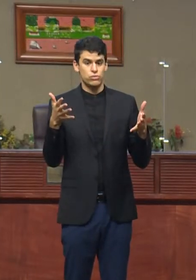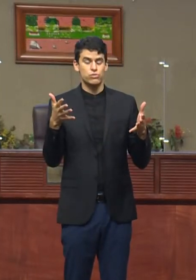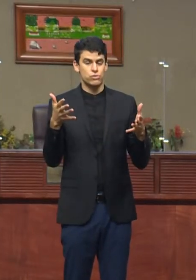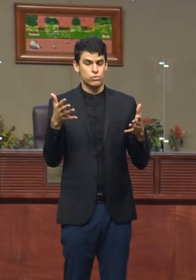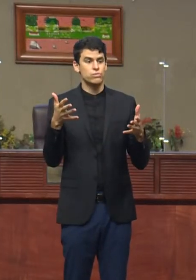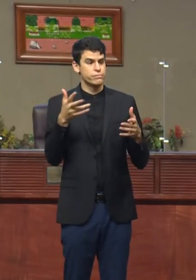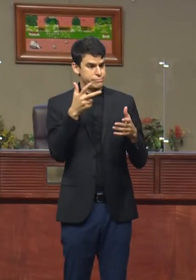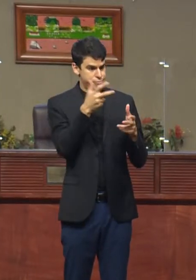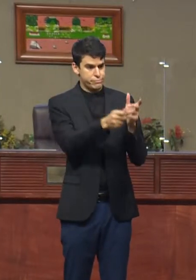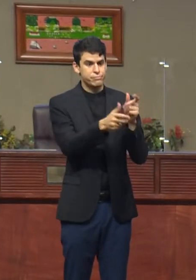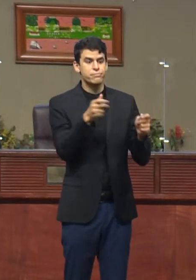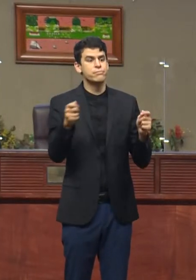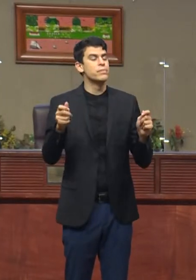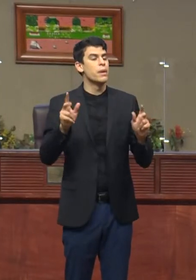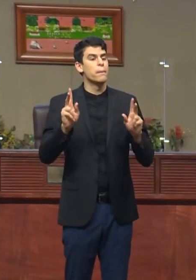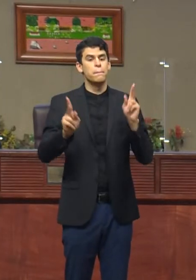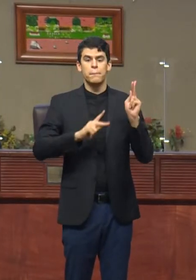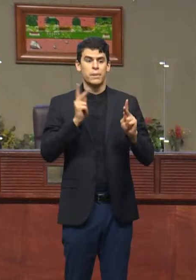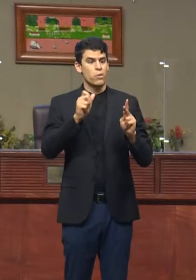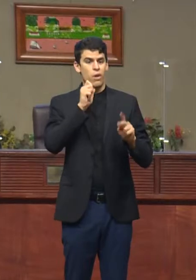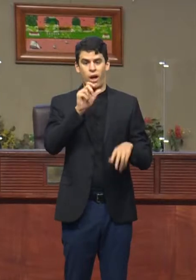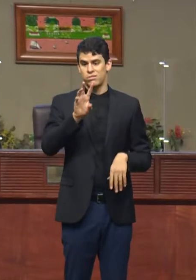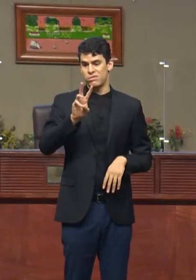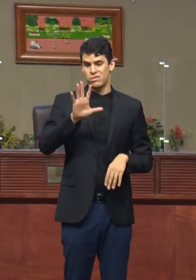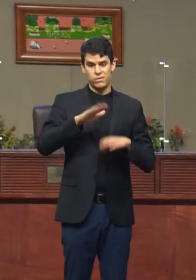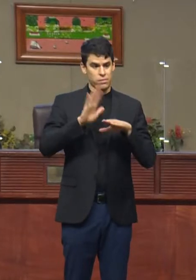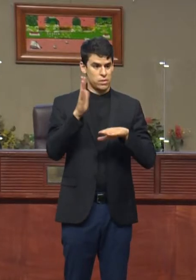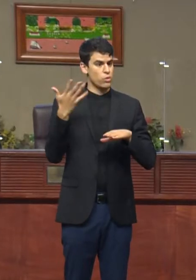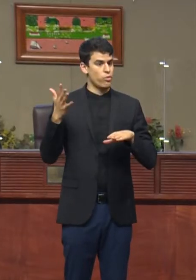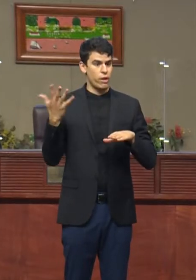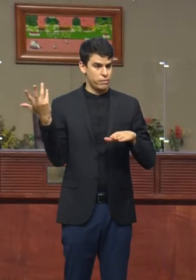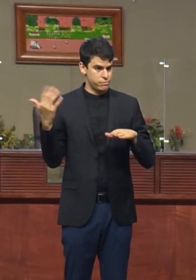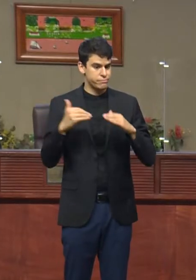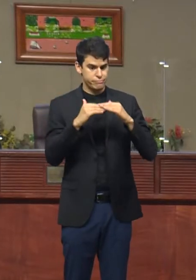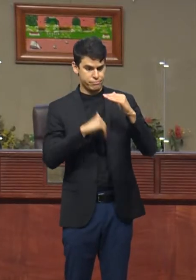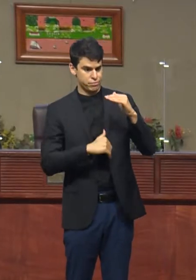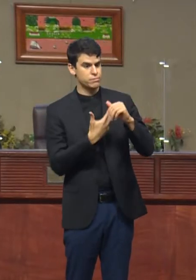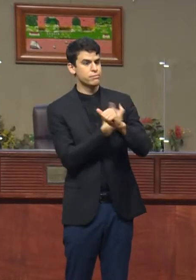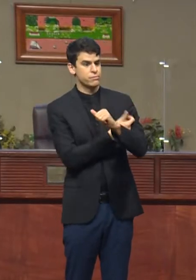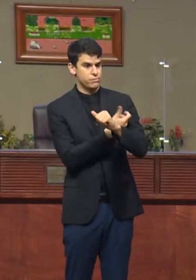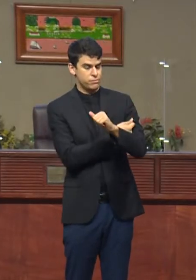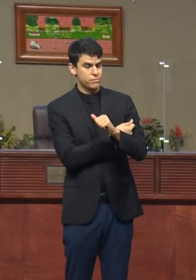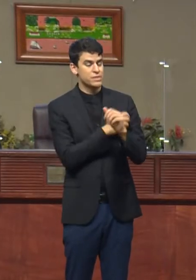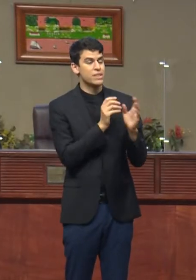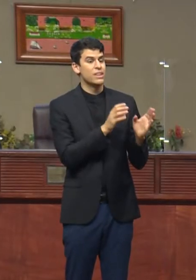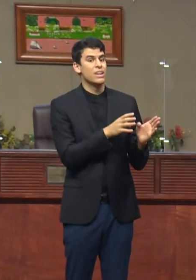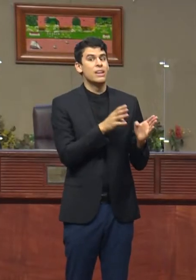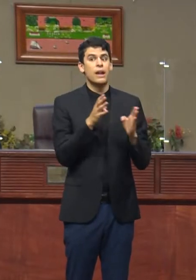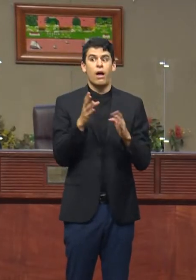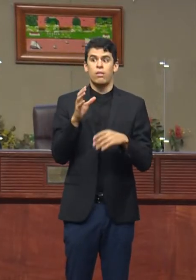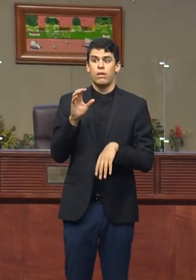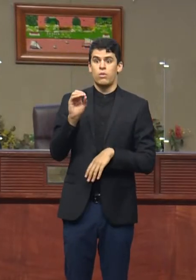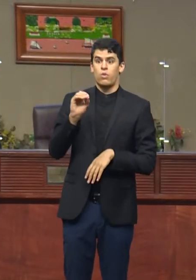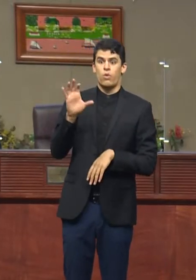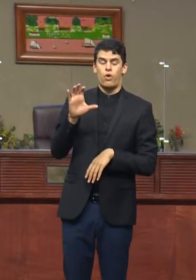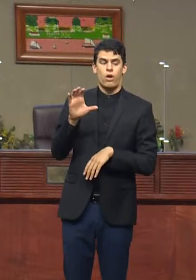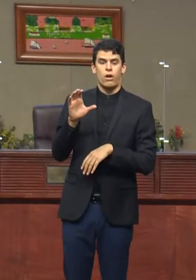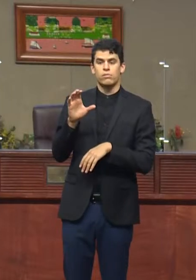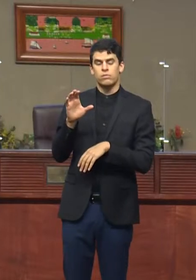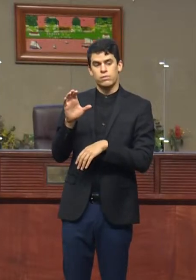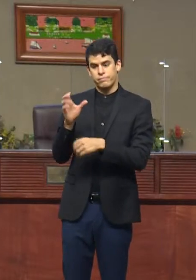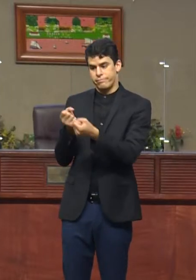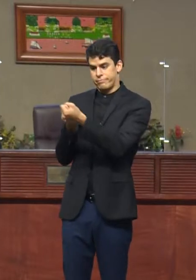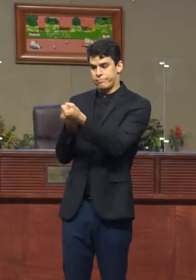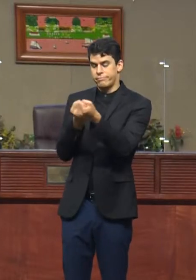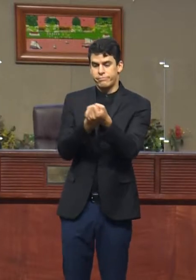inoculating people who were not 65 plus. In terms of the county-sponsored sites, the convention